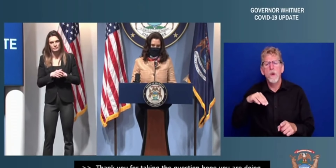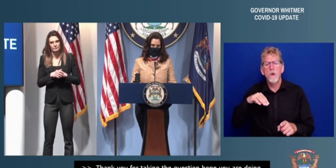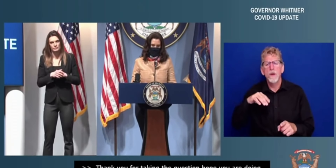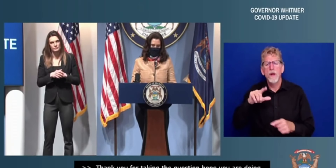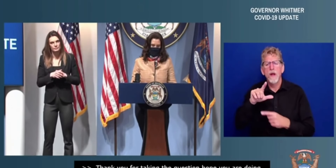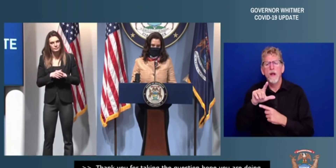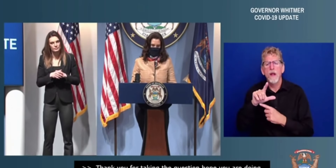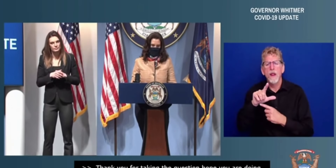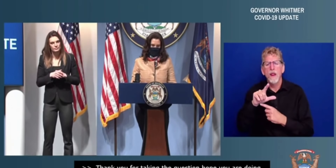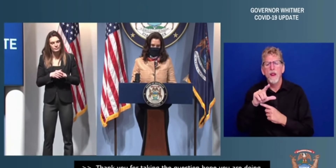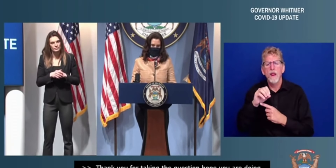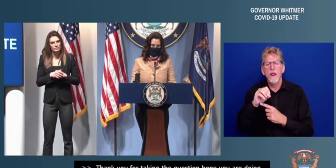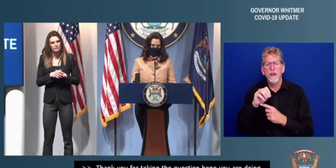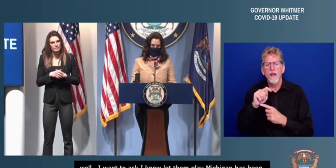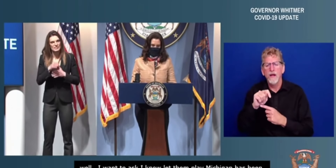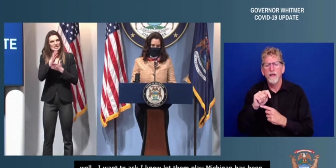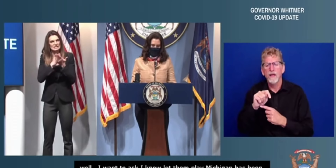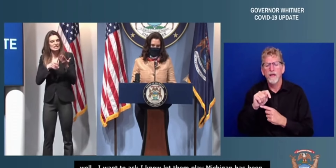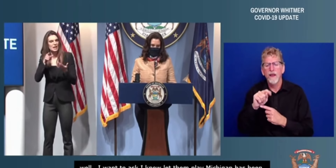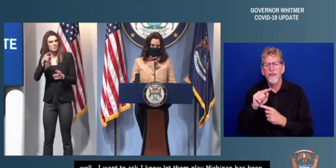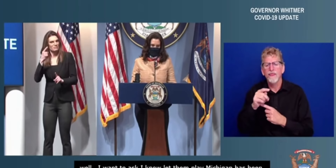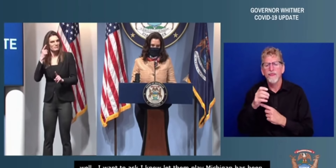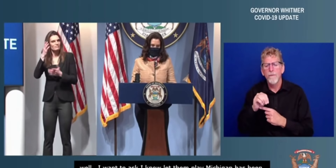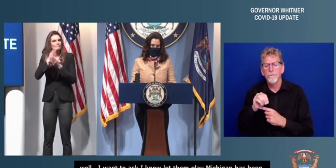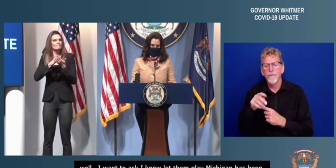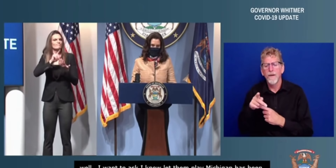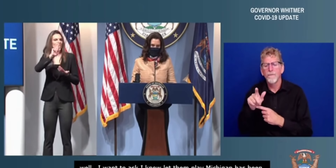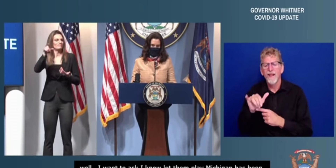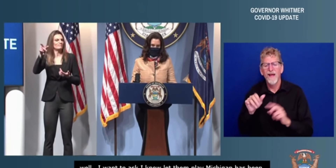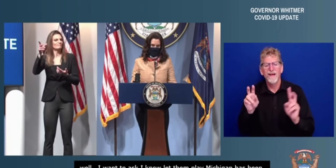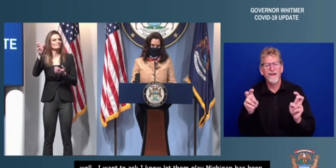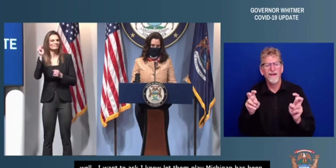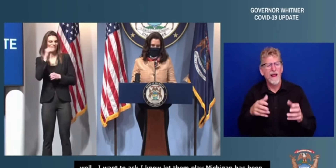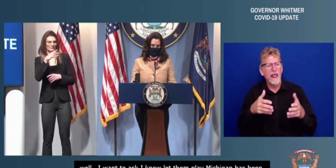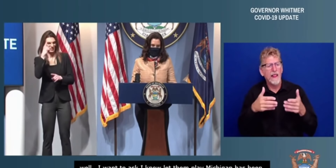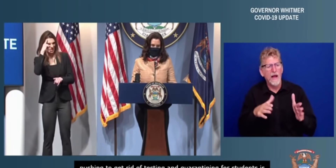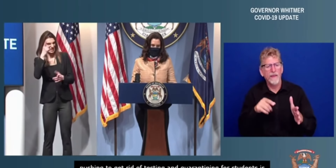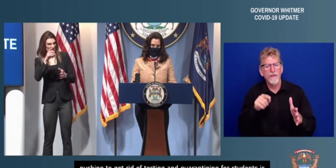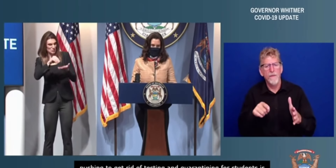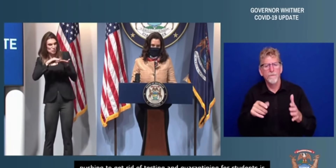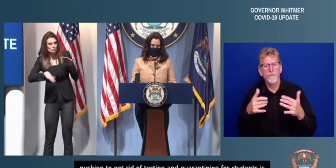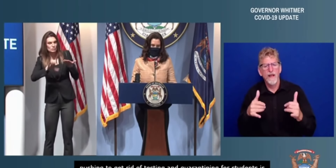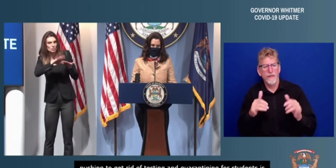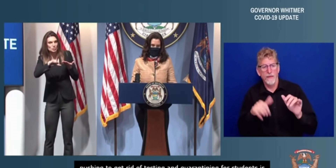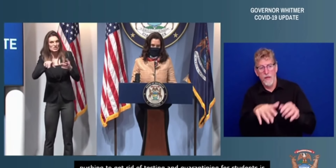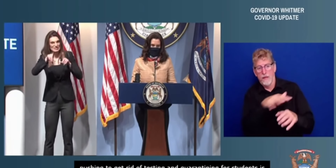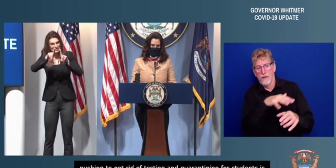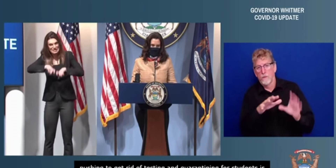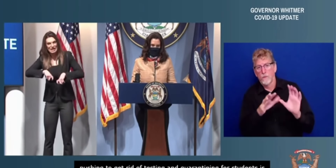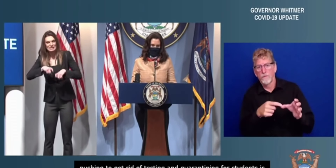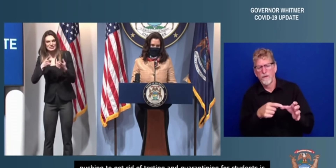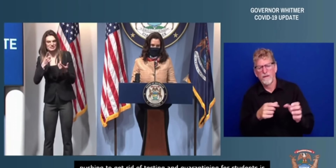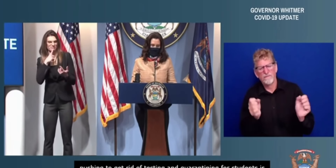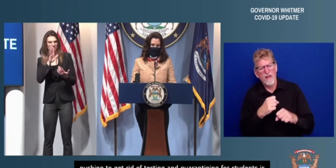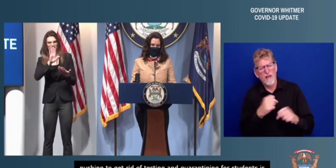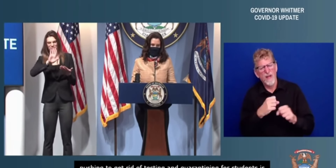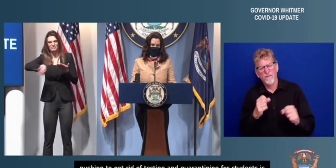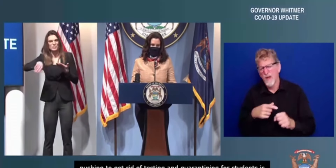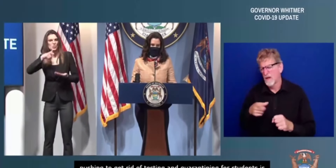and quarantining for students. Do you think now is the time to have that happen? Do you think now is a time to trust them with that?